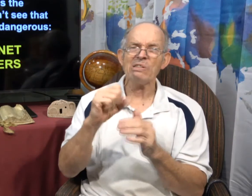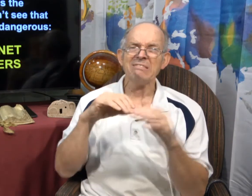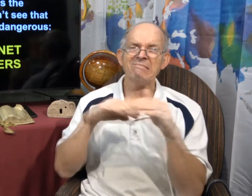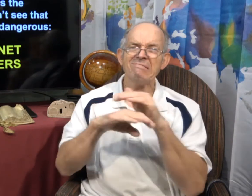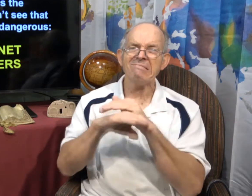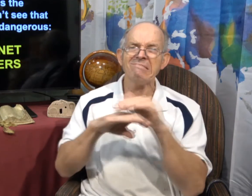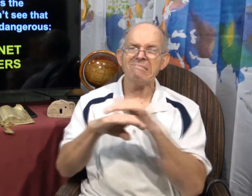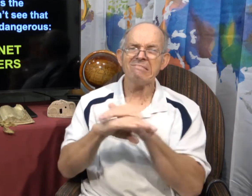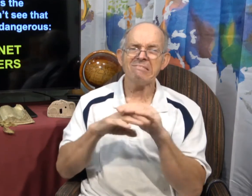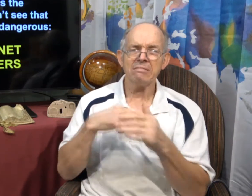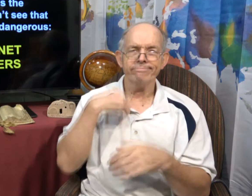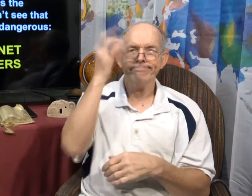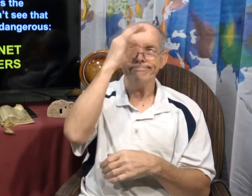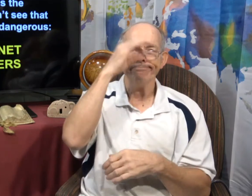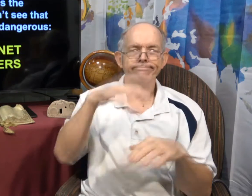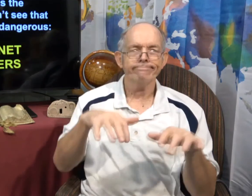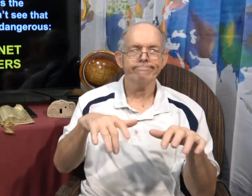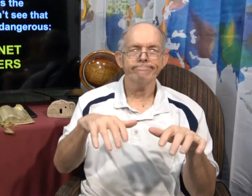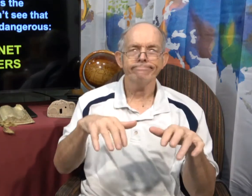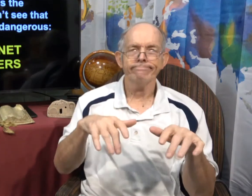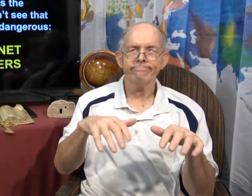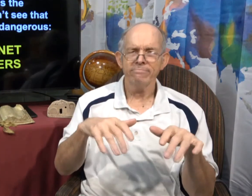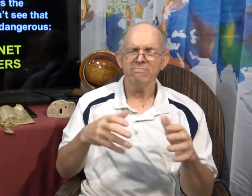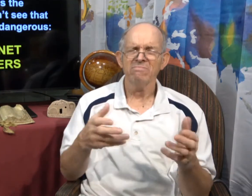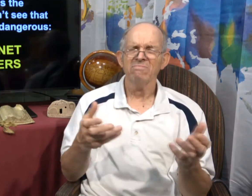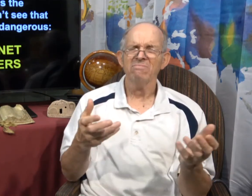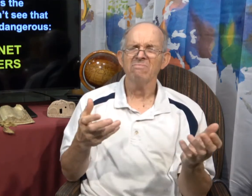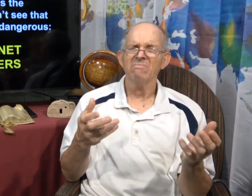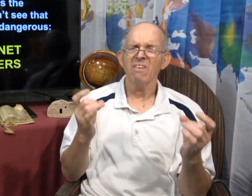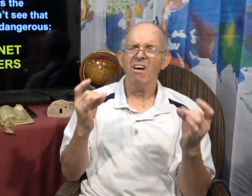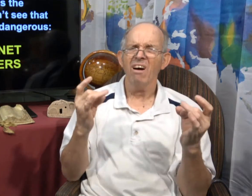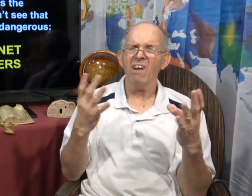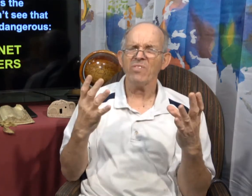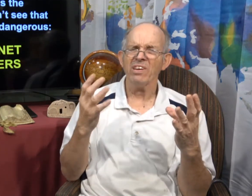awkward, awful,